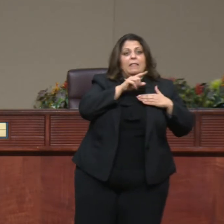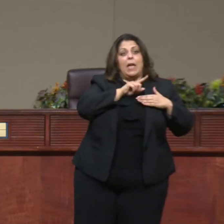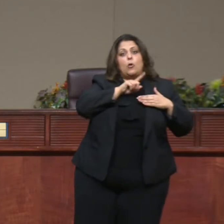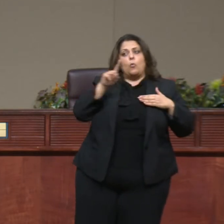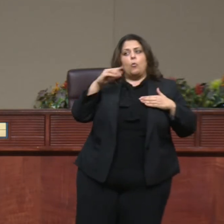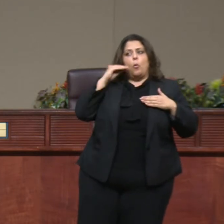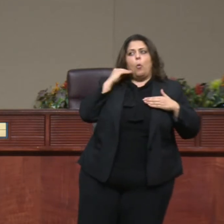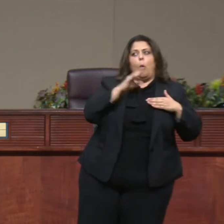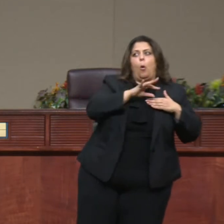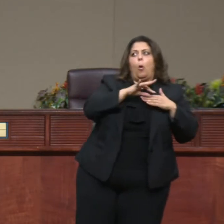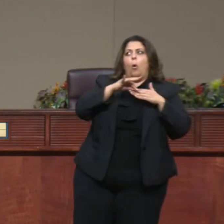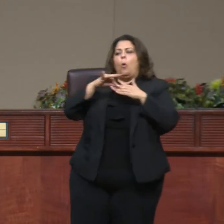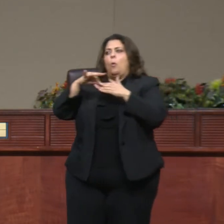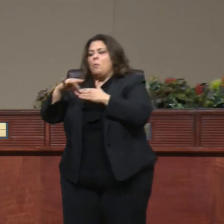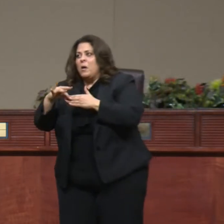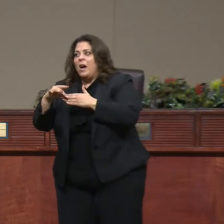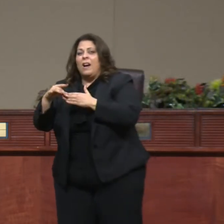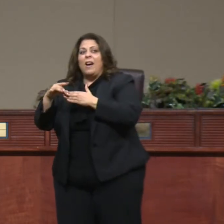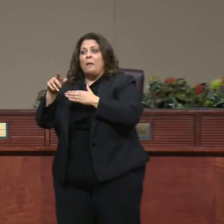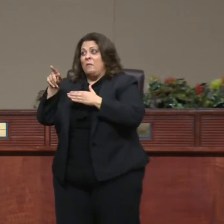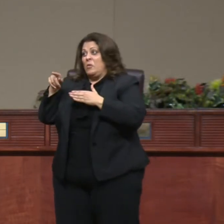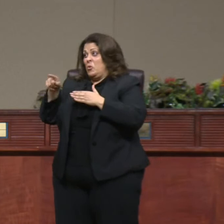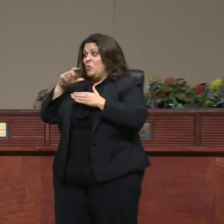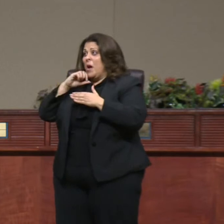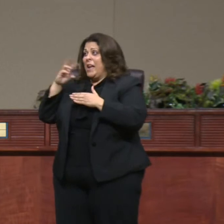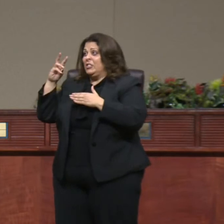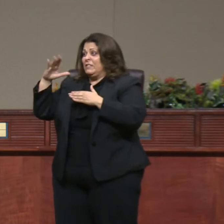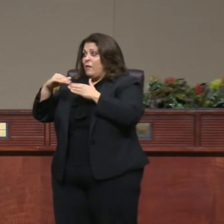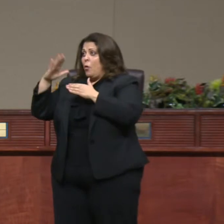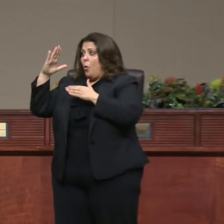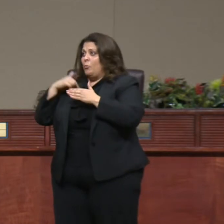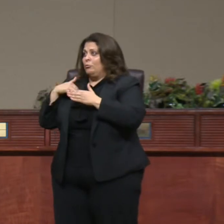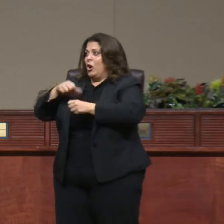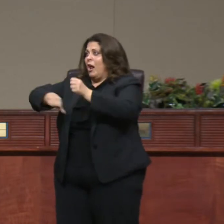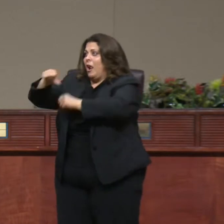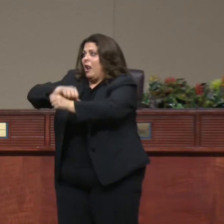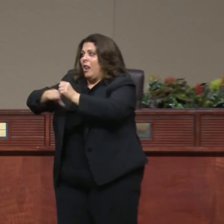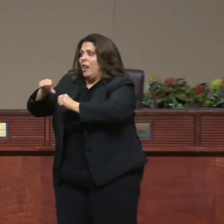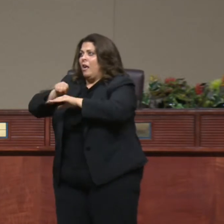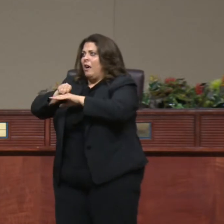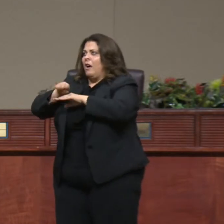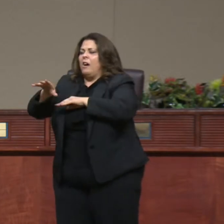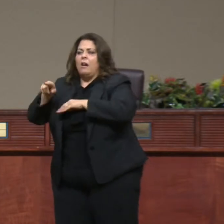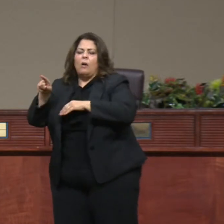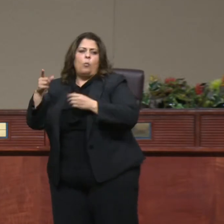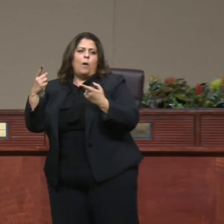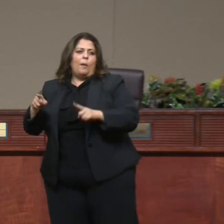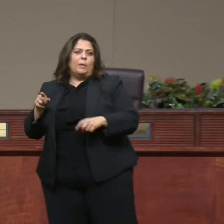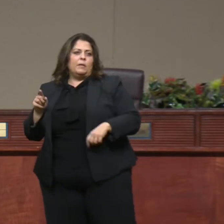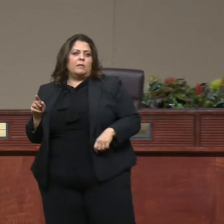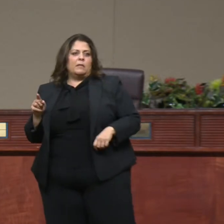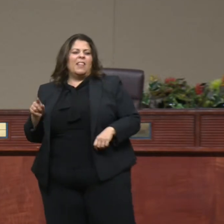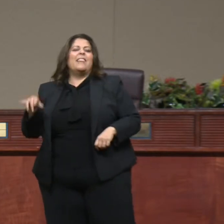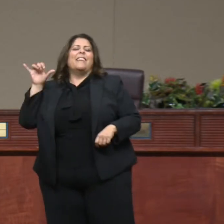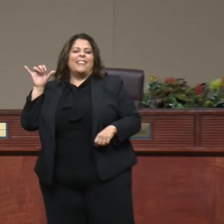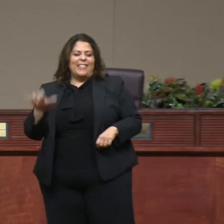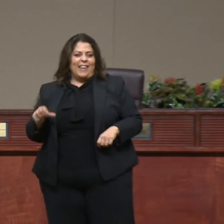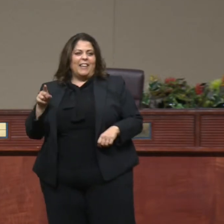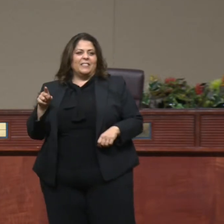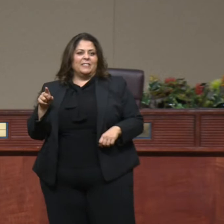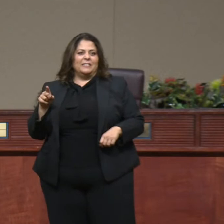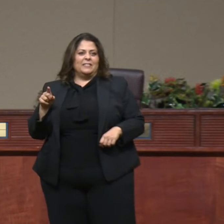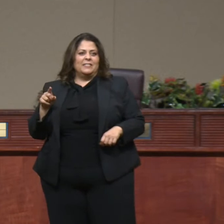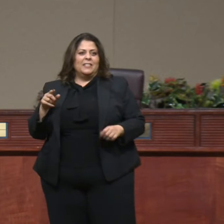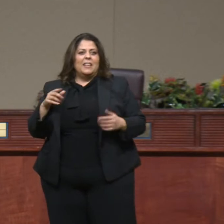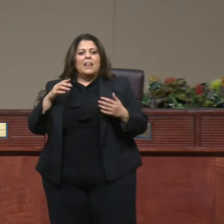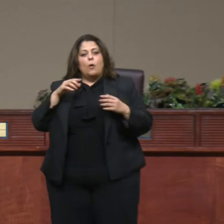are 65, who have pre-existing condition, what happened? And the invincibles, as